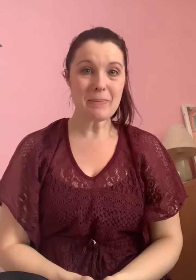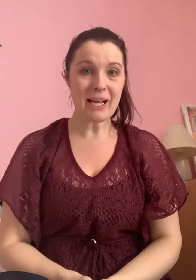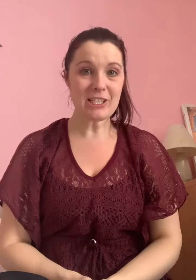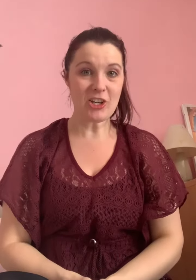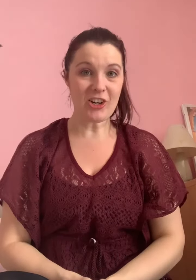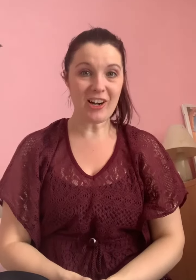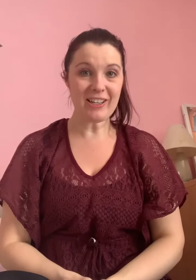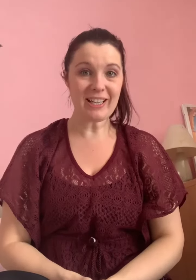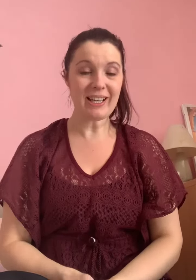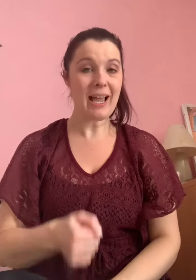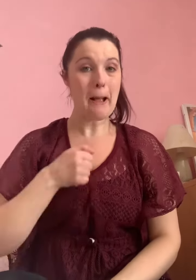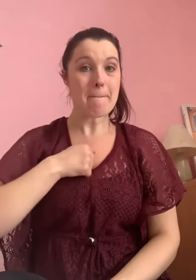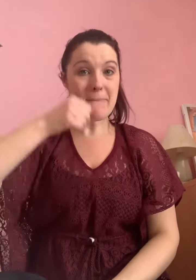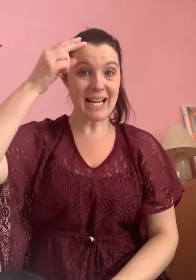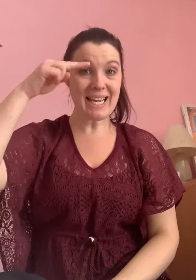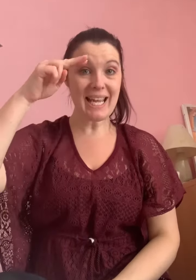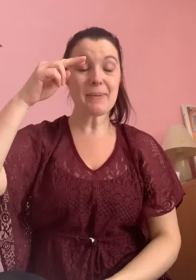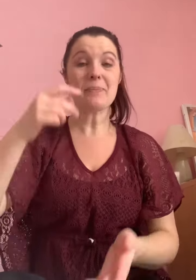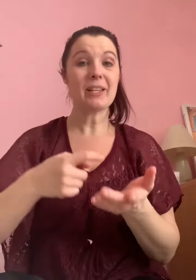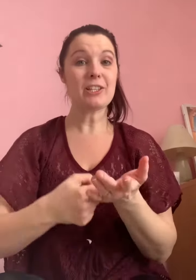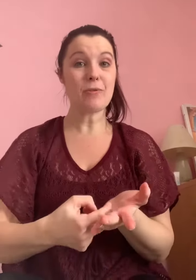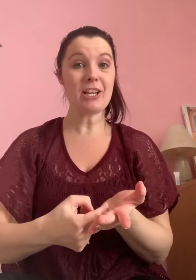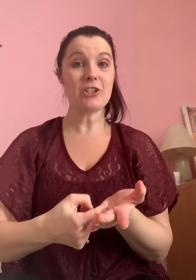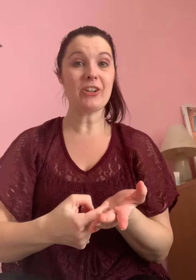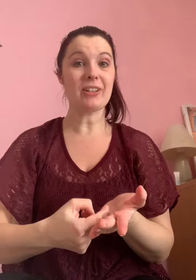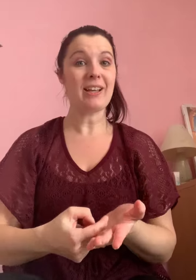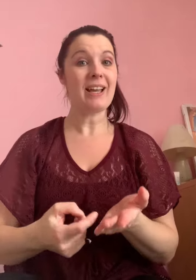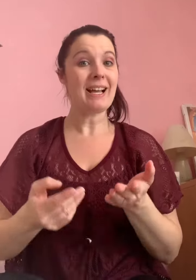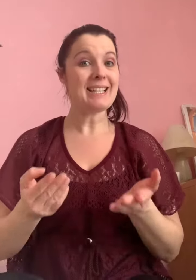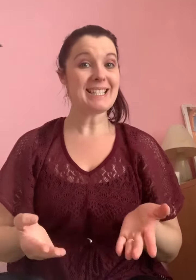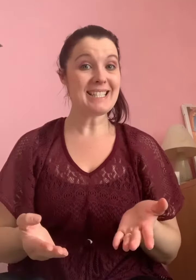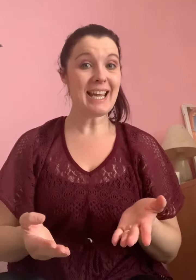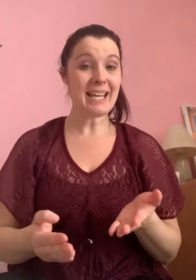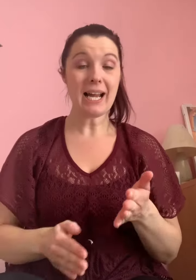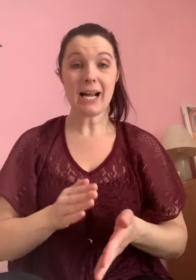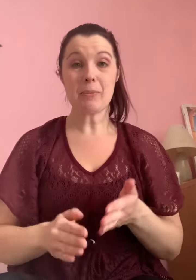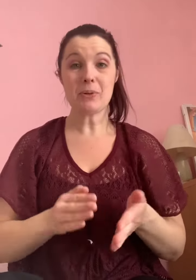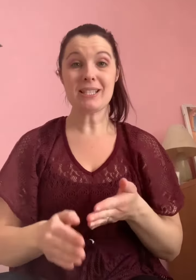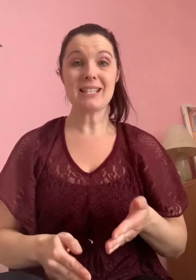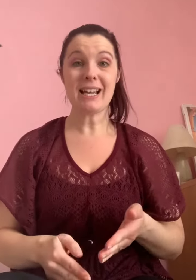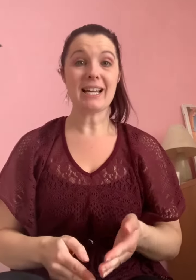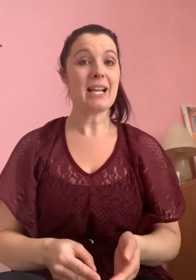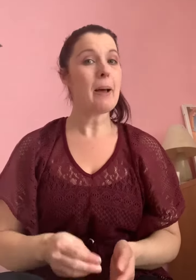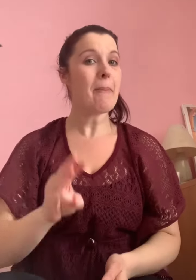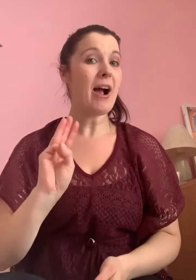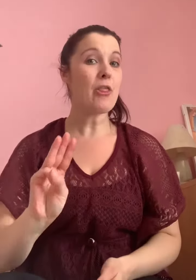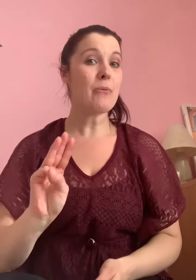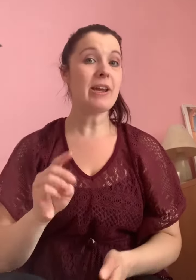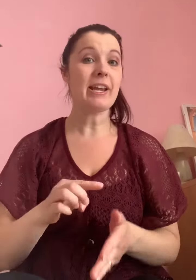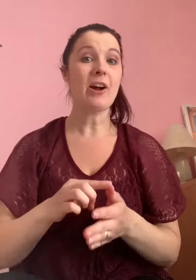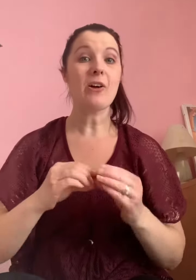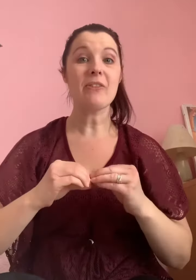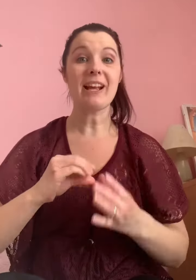to Makaton Corner. My name is Rachel and today I'm going to sign part 3 of the